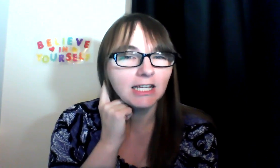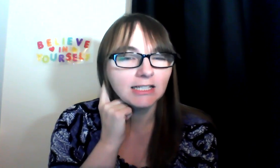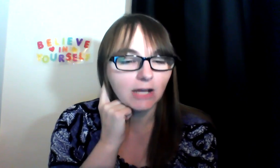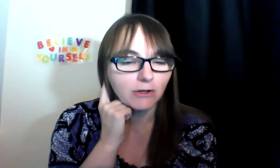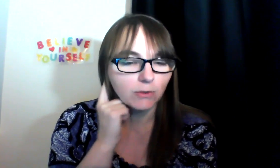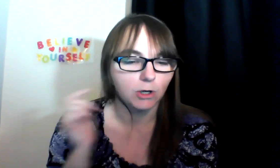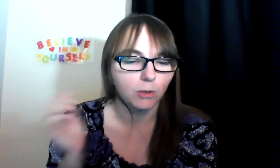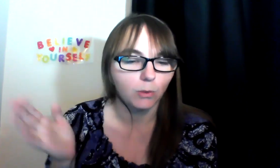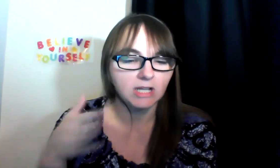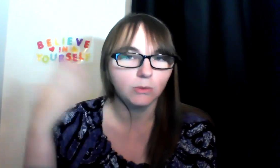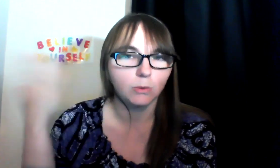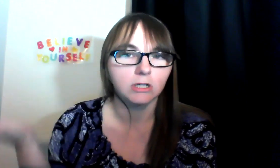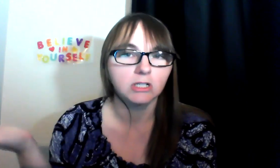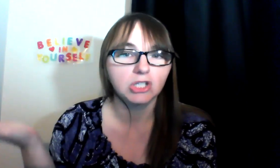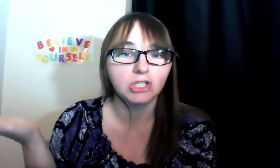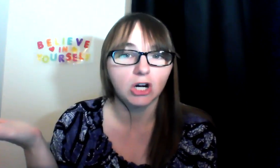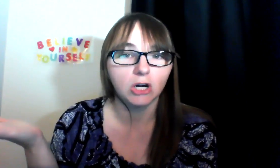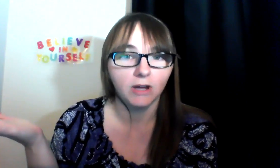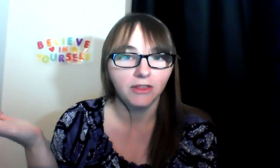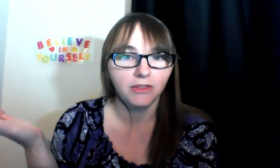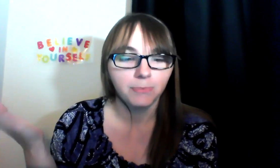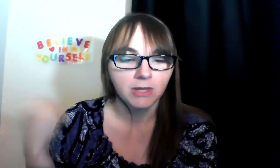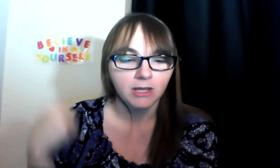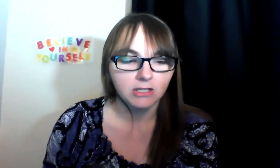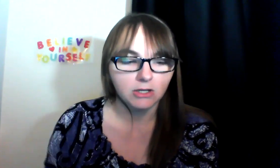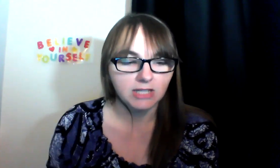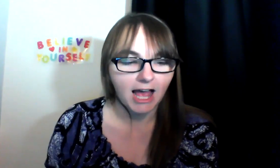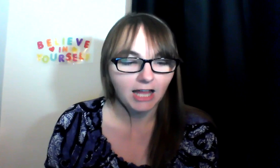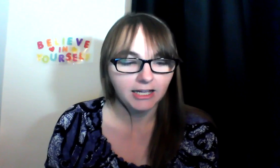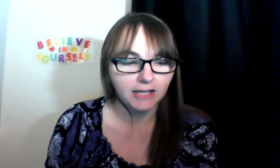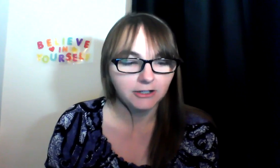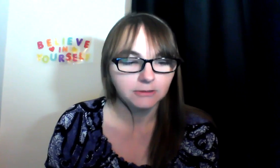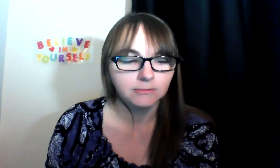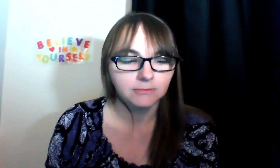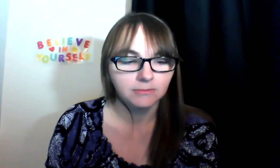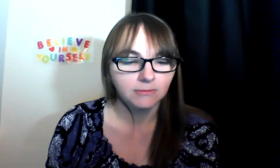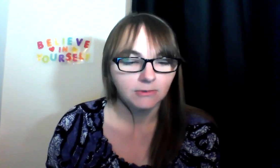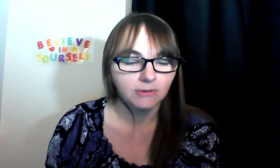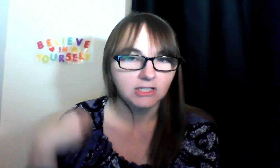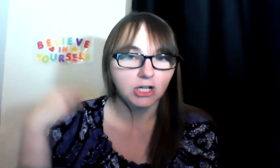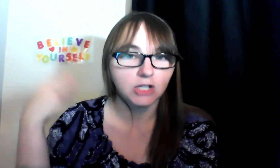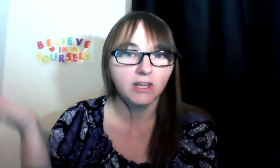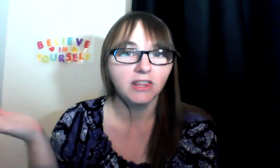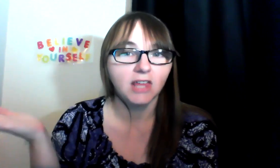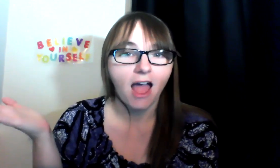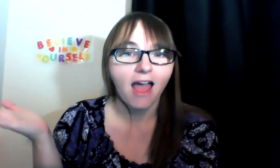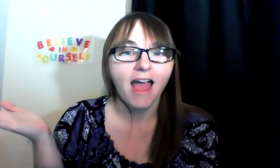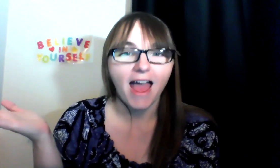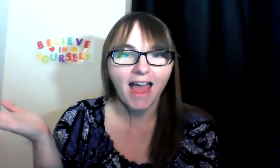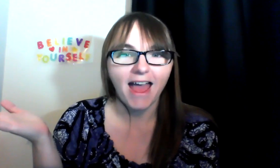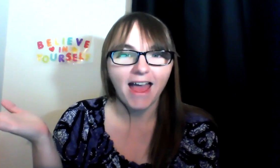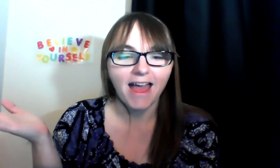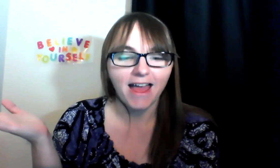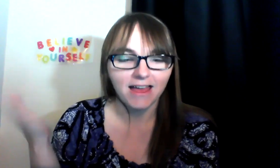sound of the word. What does the word start with? So say alligator starts with aah.